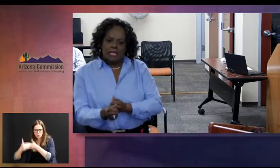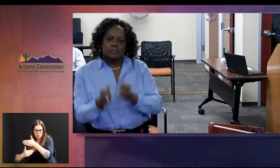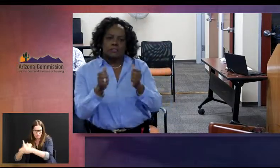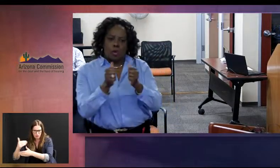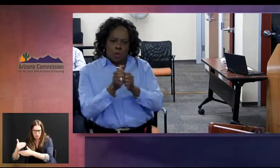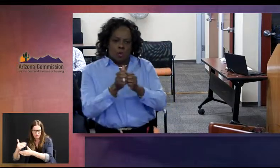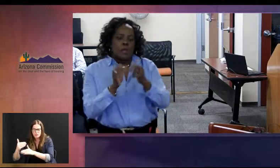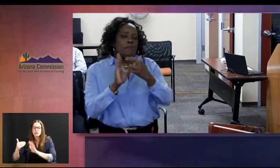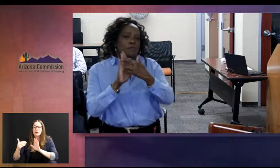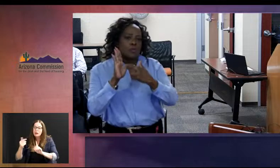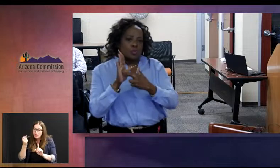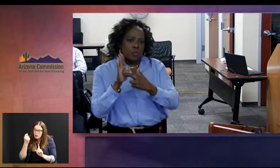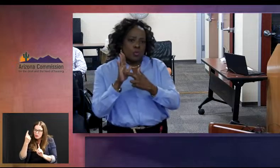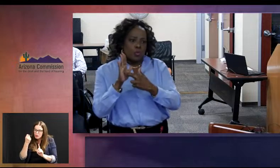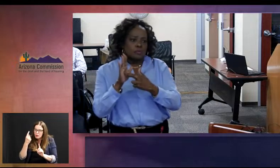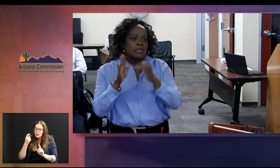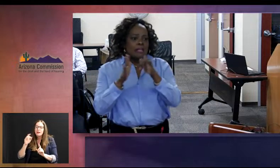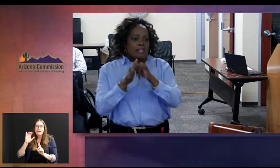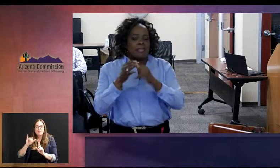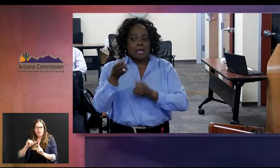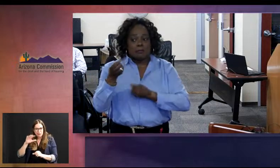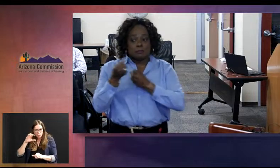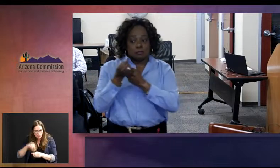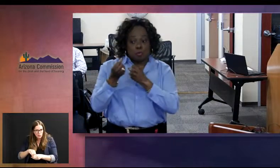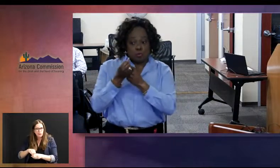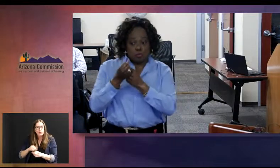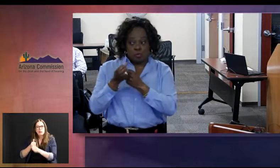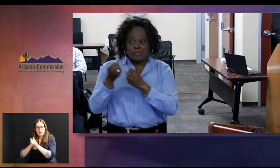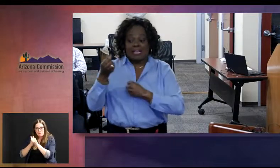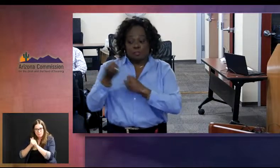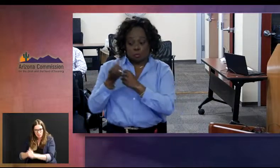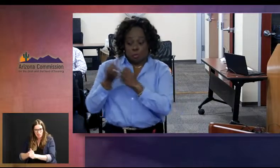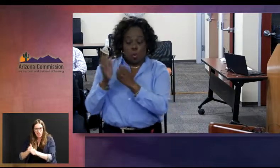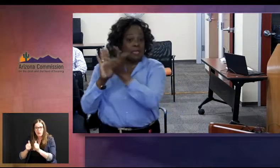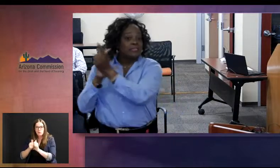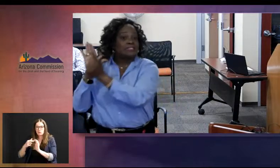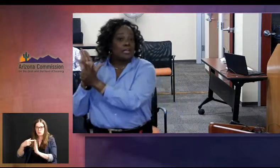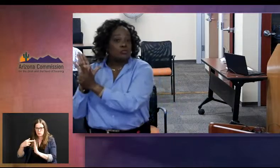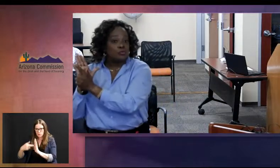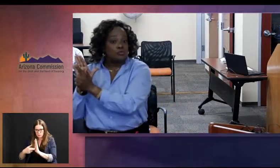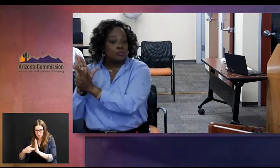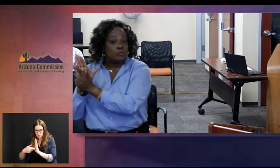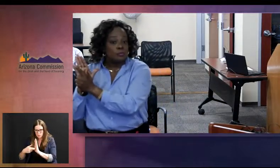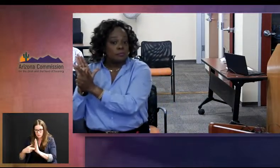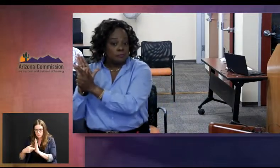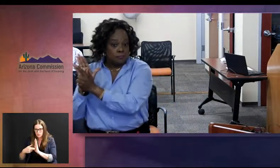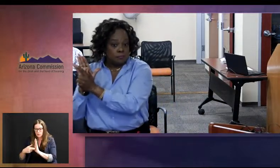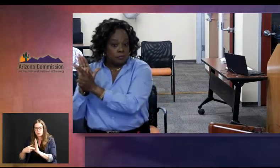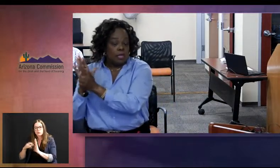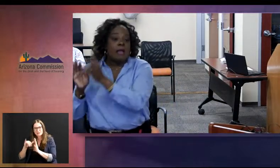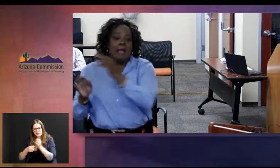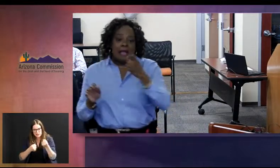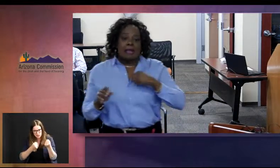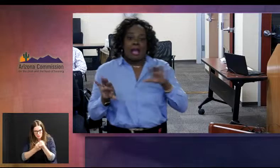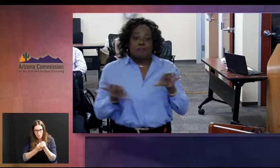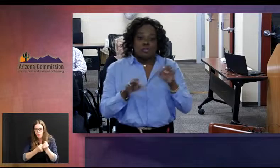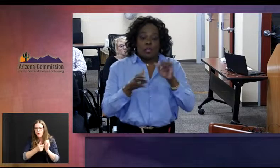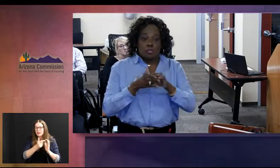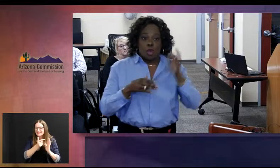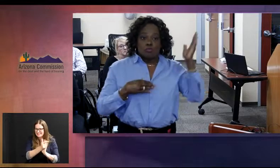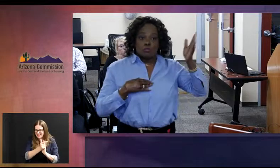that, that includes compliance with rules that support the statute.